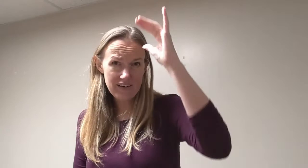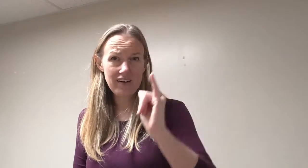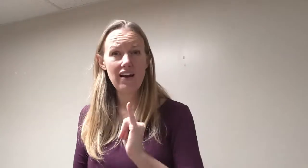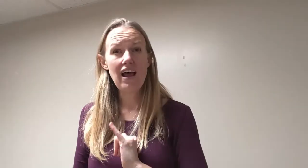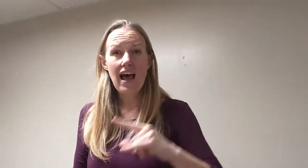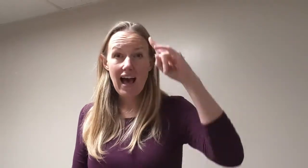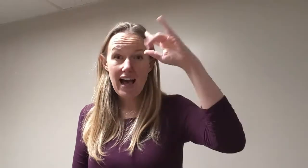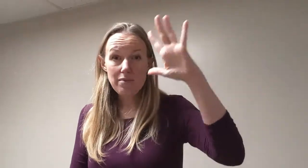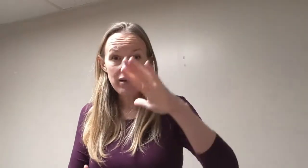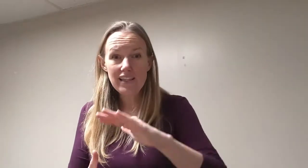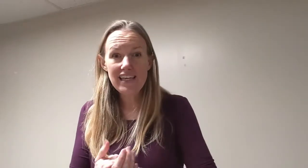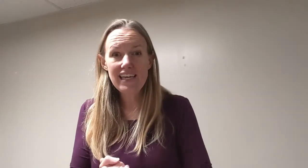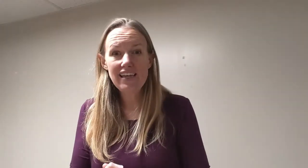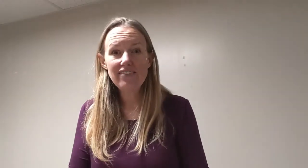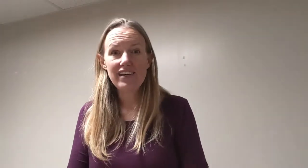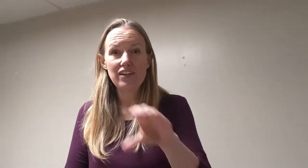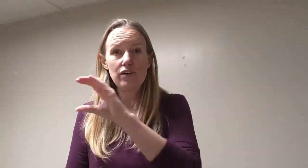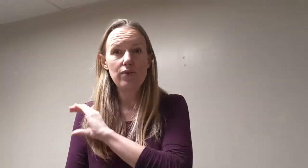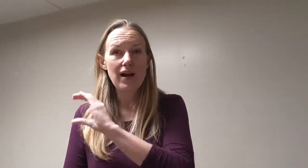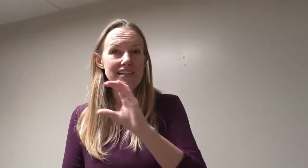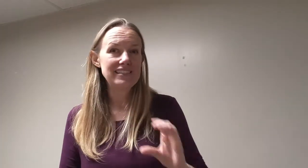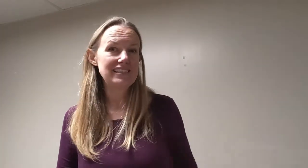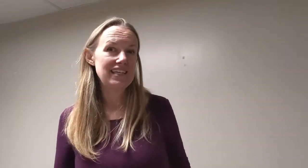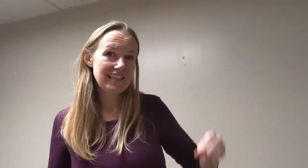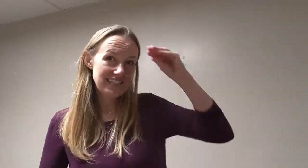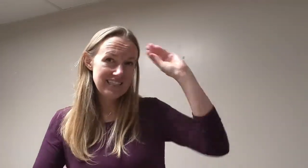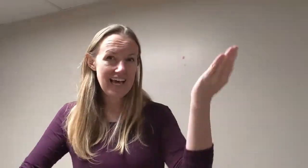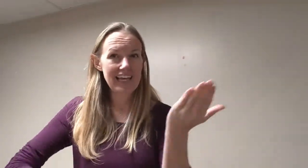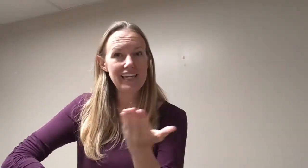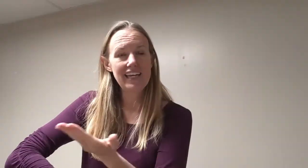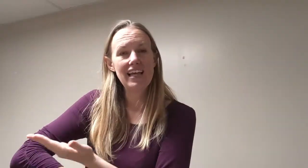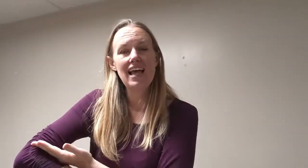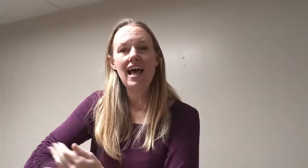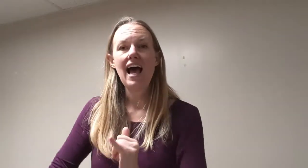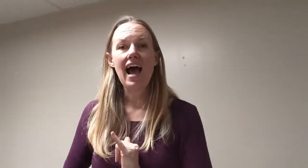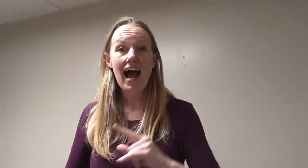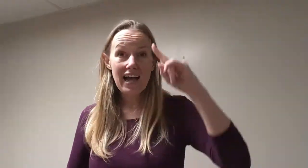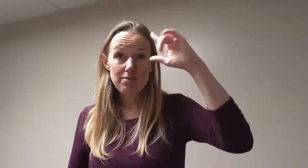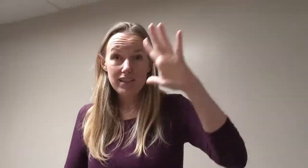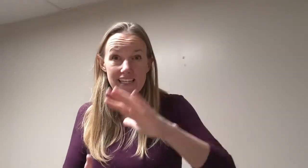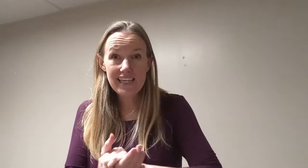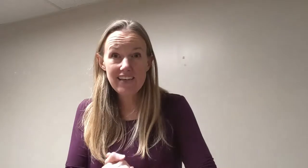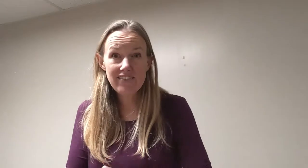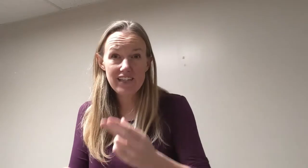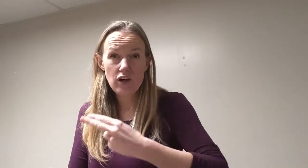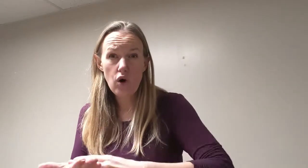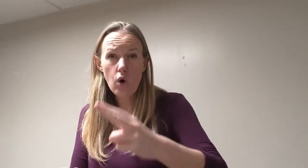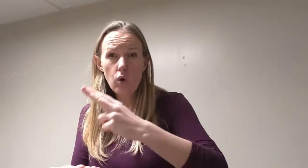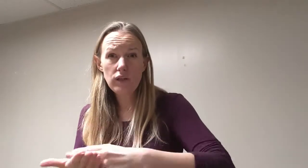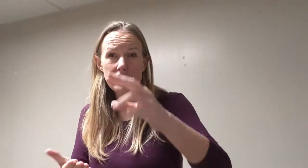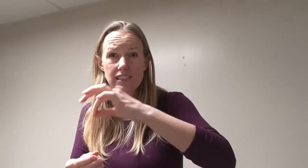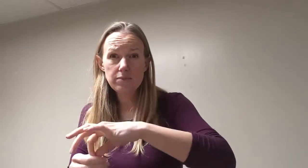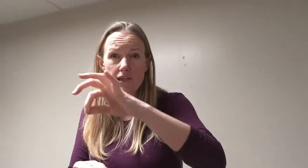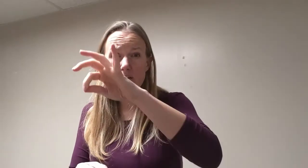Father. I believe in Christ the Son. I believe in the Holy